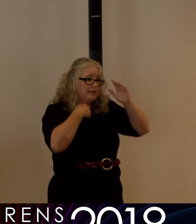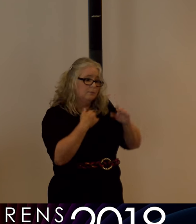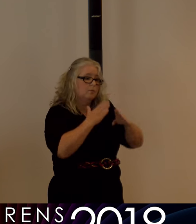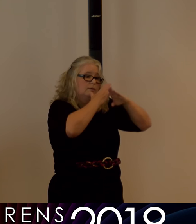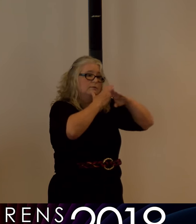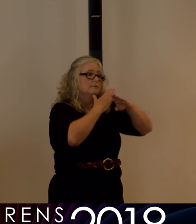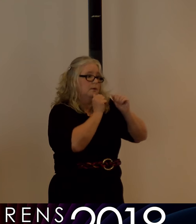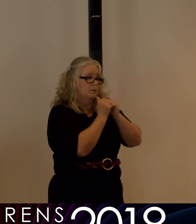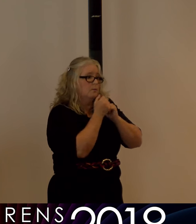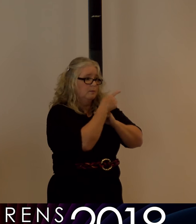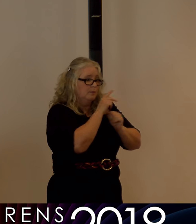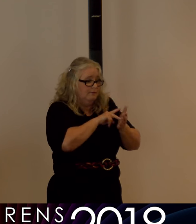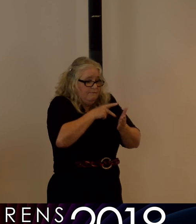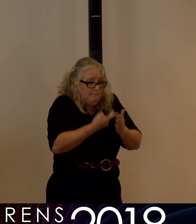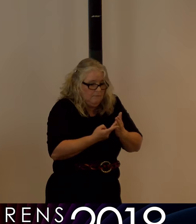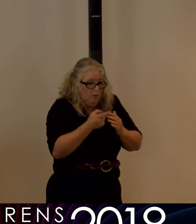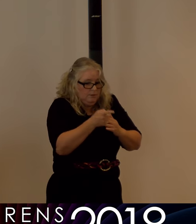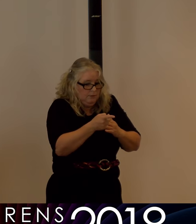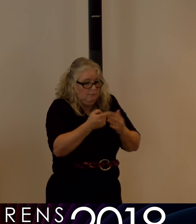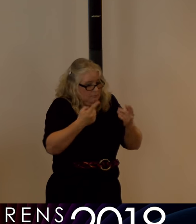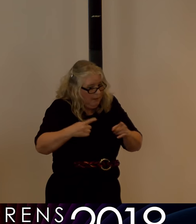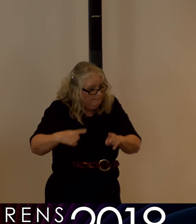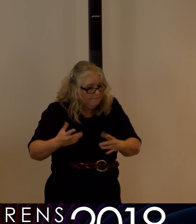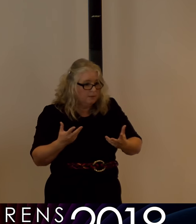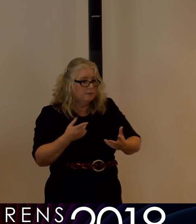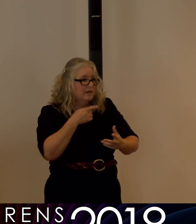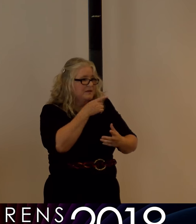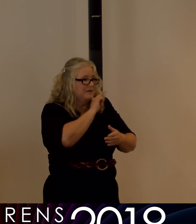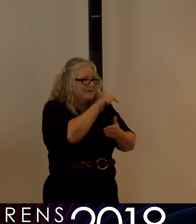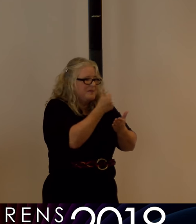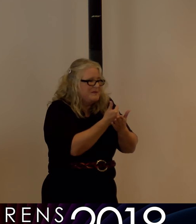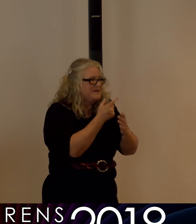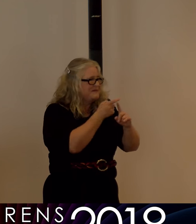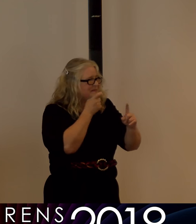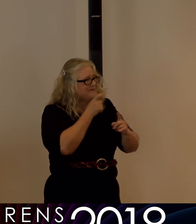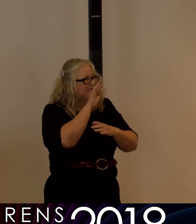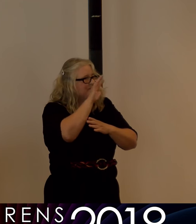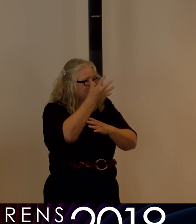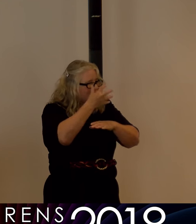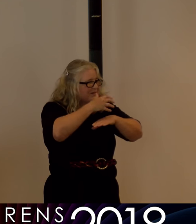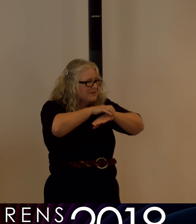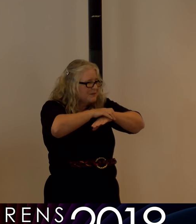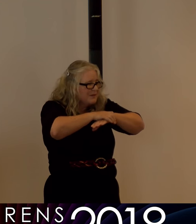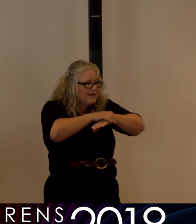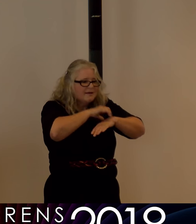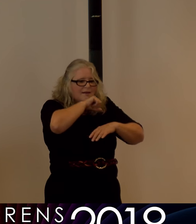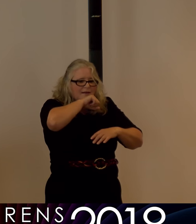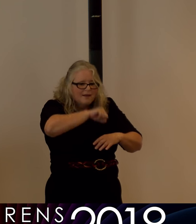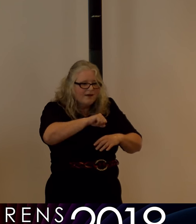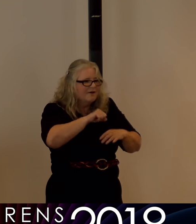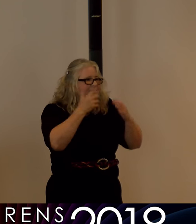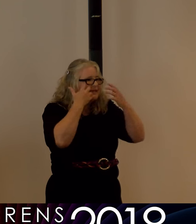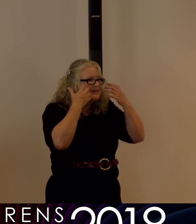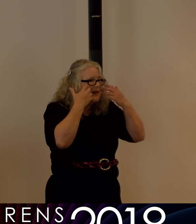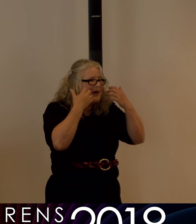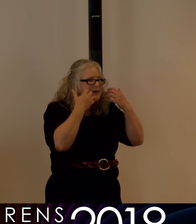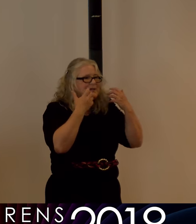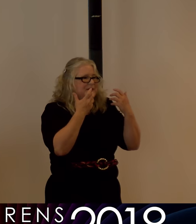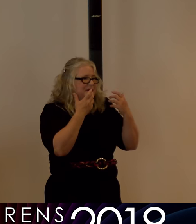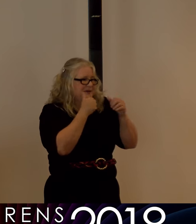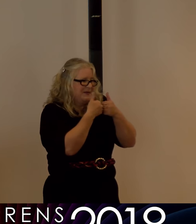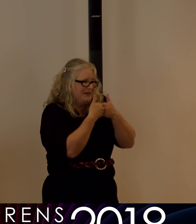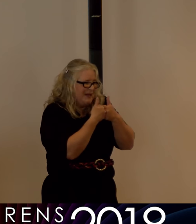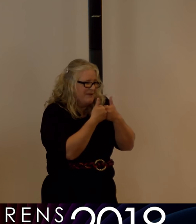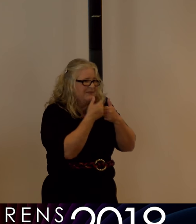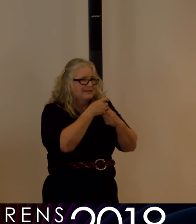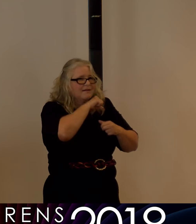had. Graduated from fifth grade, loves going to Tigers games. He's an avid sports fan. He knows